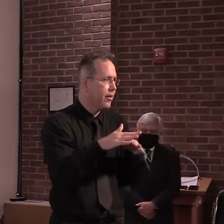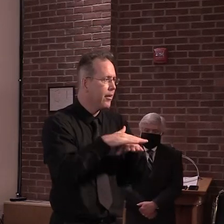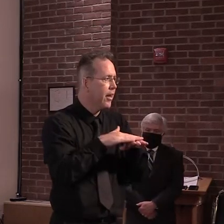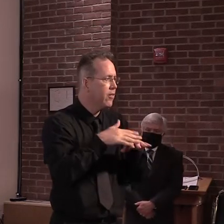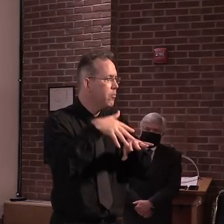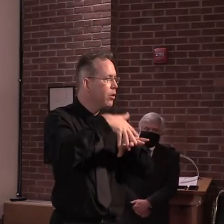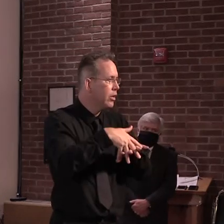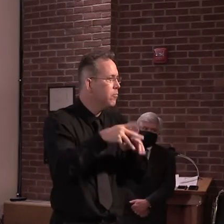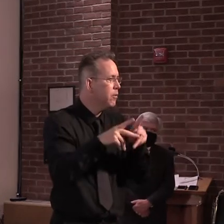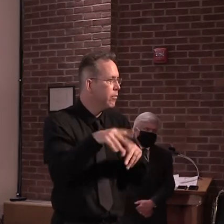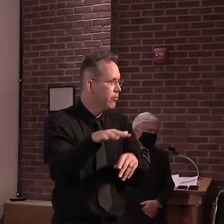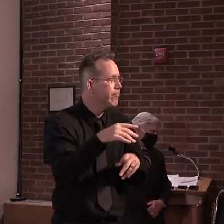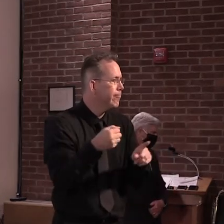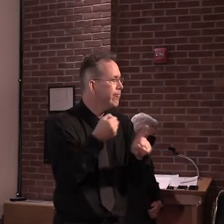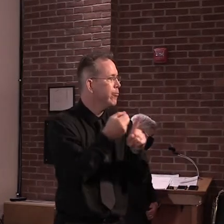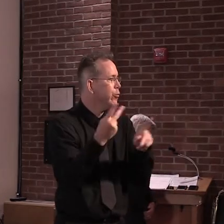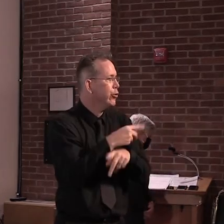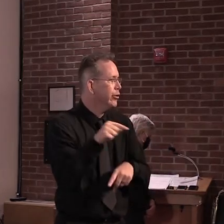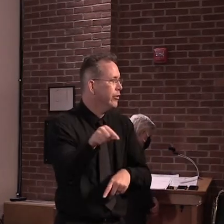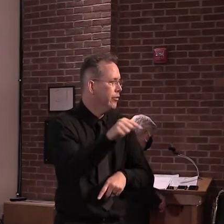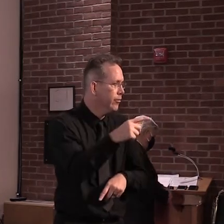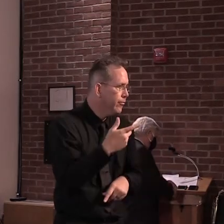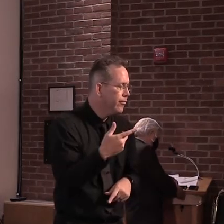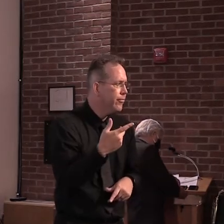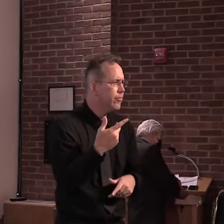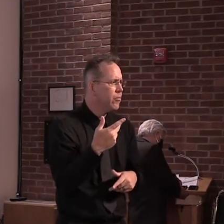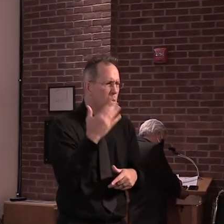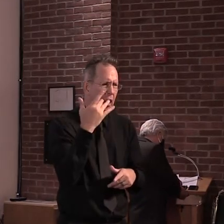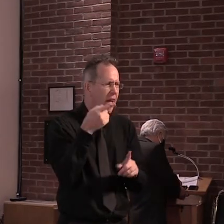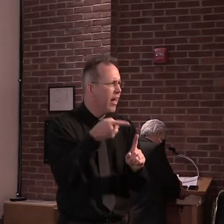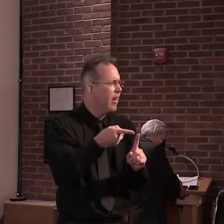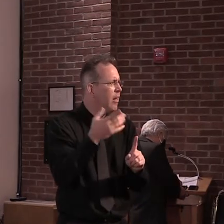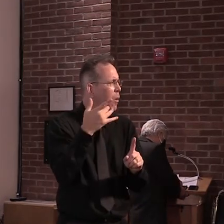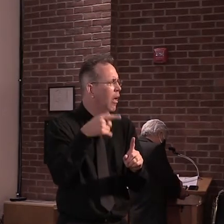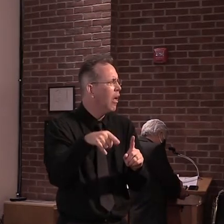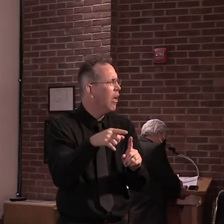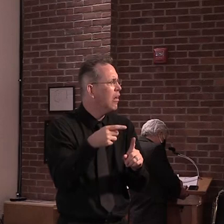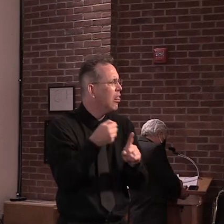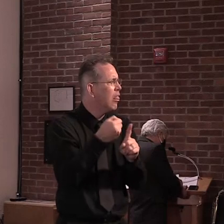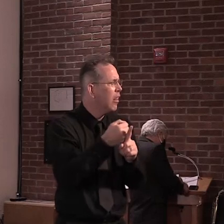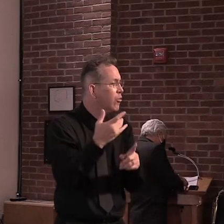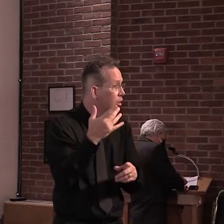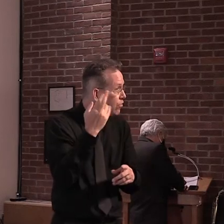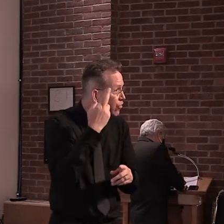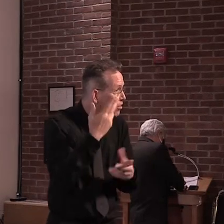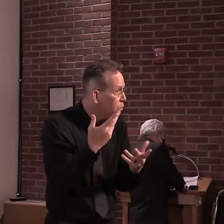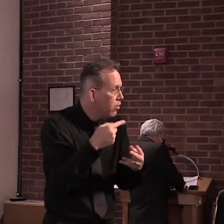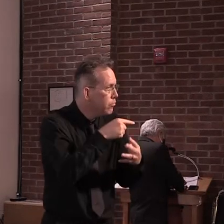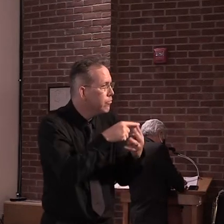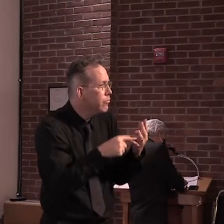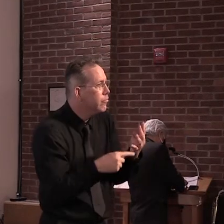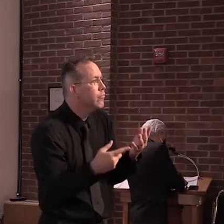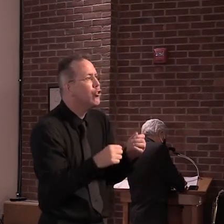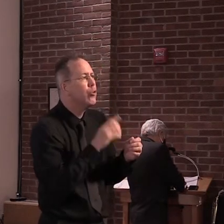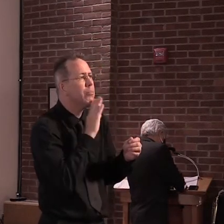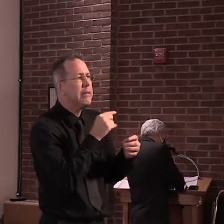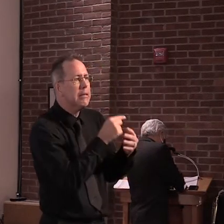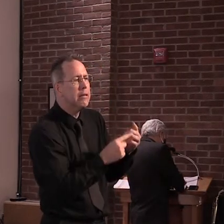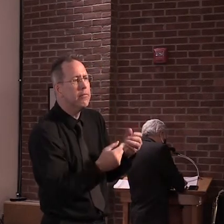of the factors that feed into why that's true feed into understanding problems in